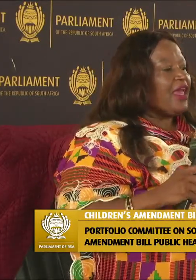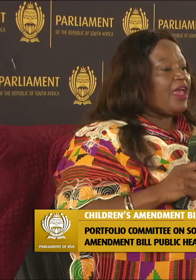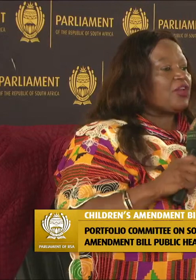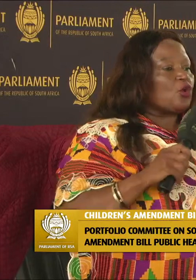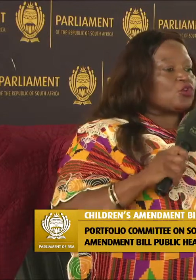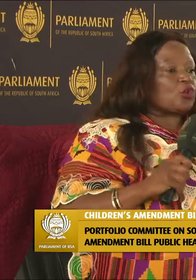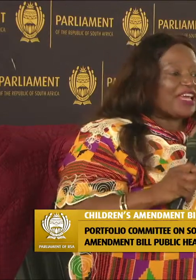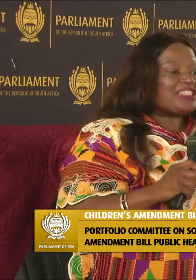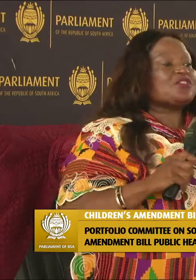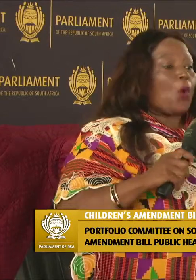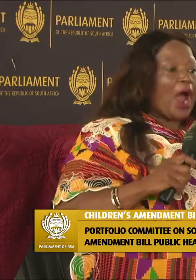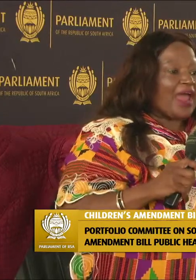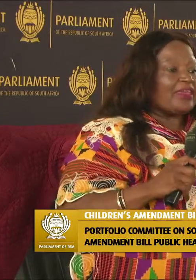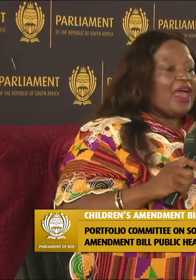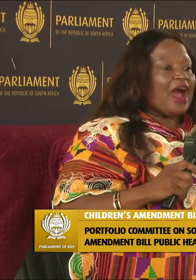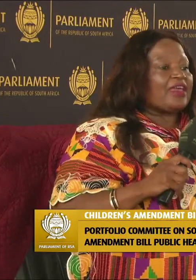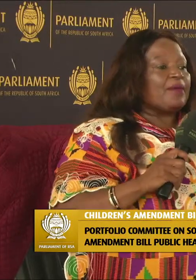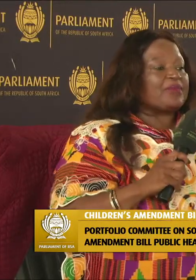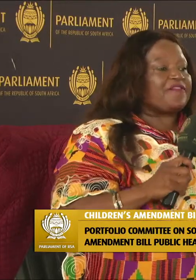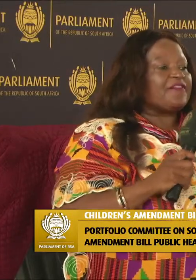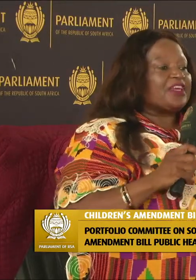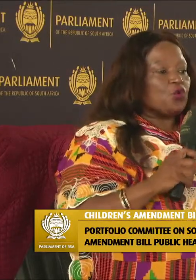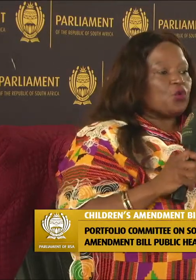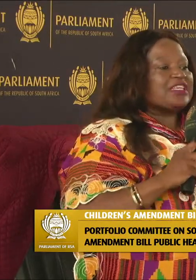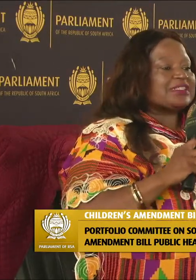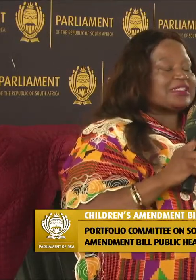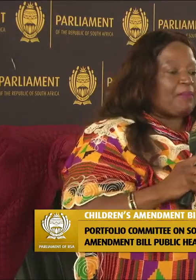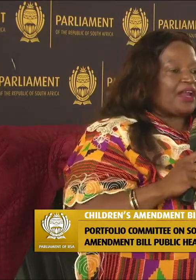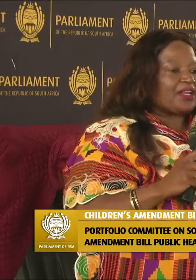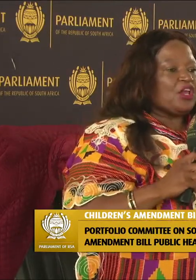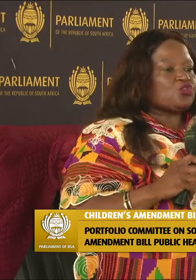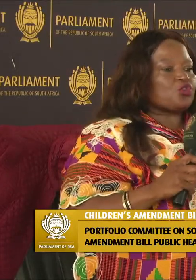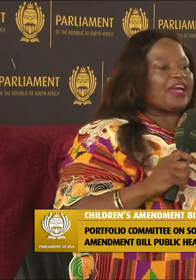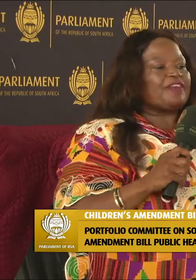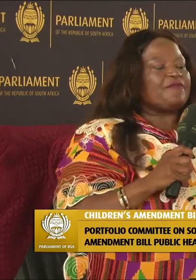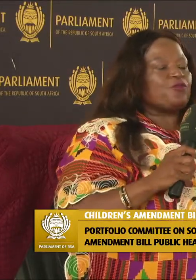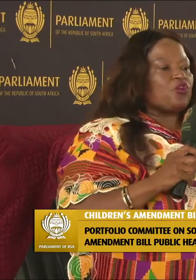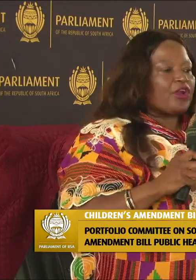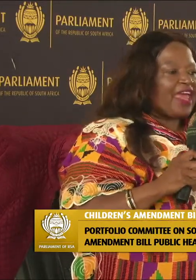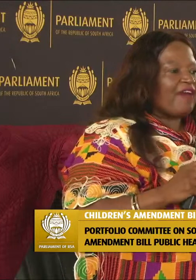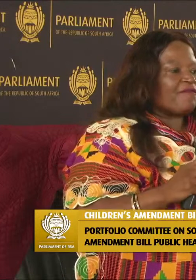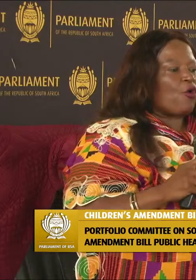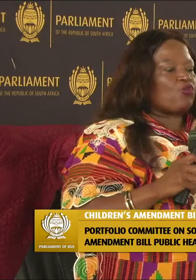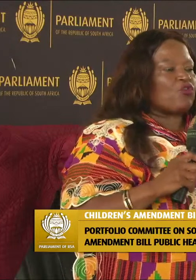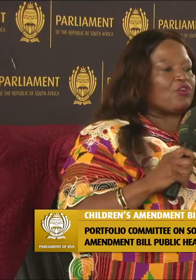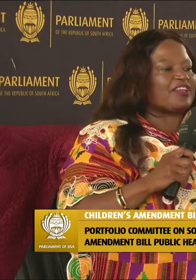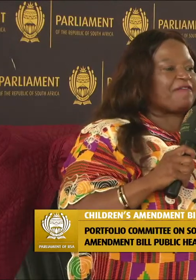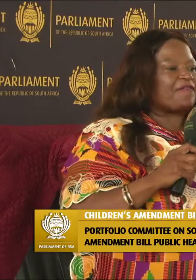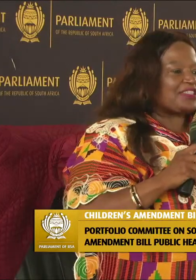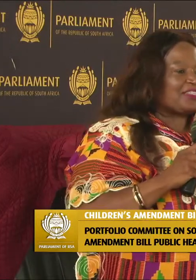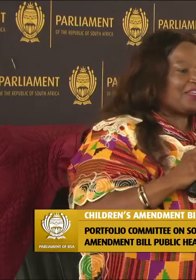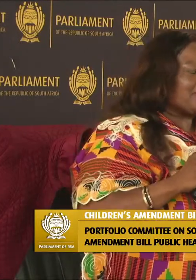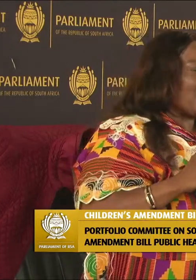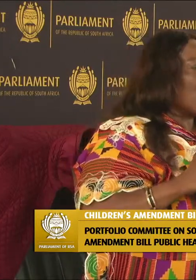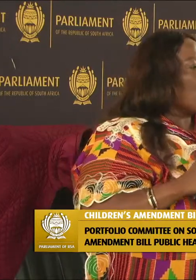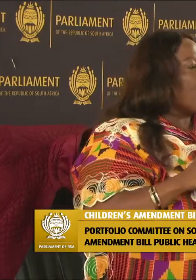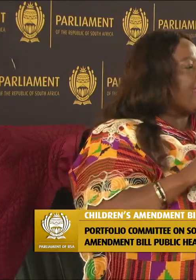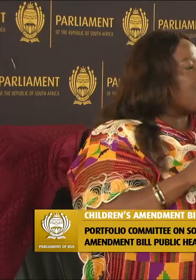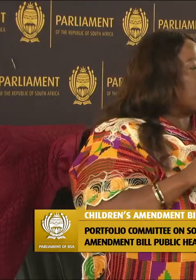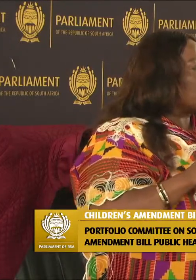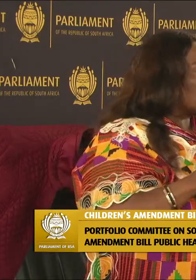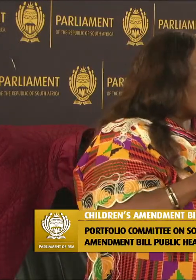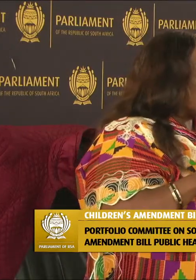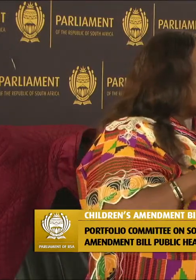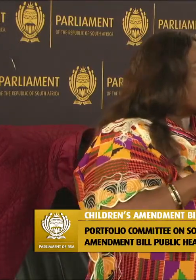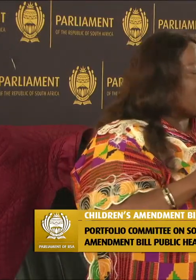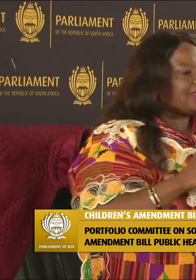understand. And also that is why I am giving you this summary so that if you don't have or you are not a fast reader, you'll be